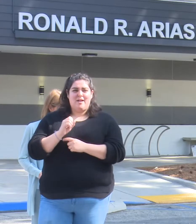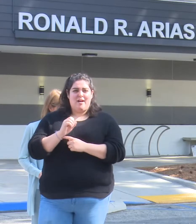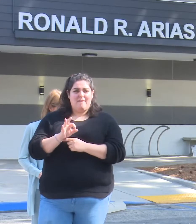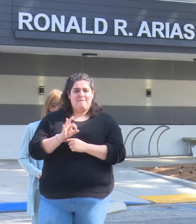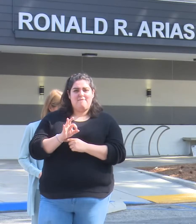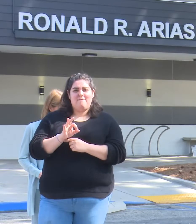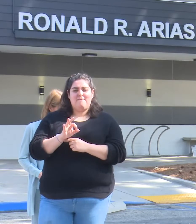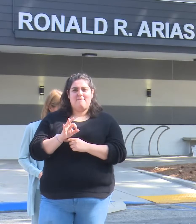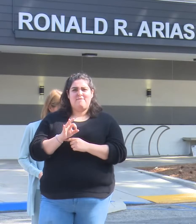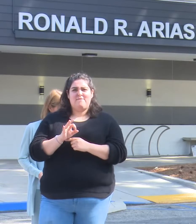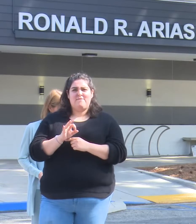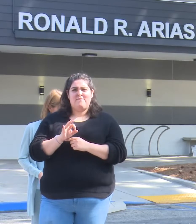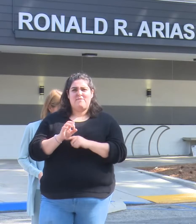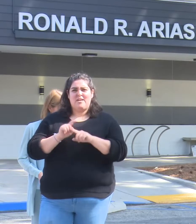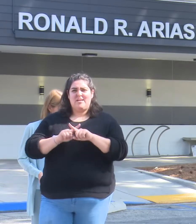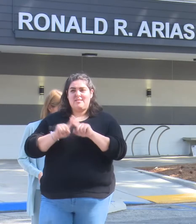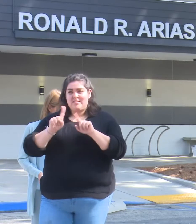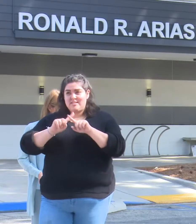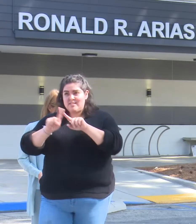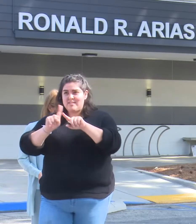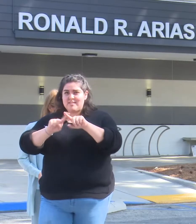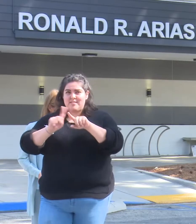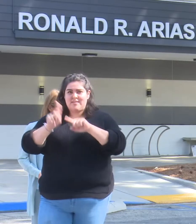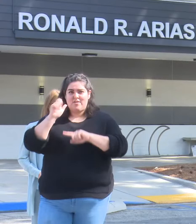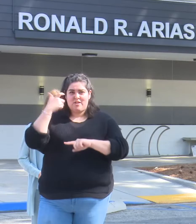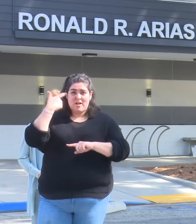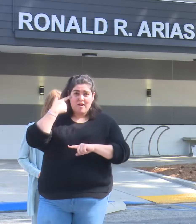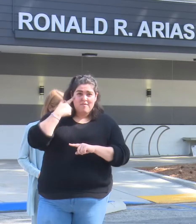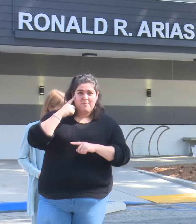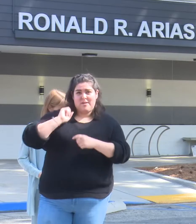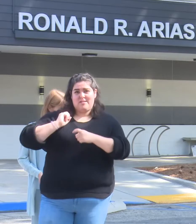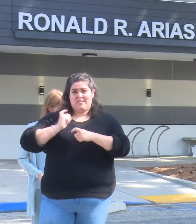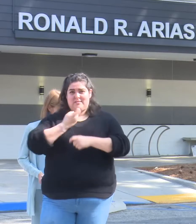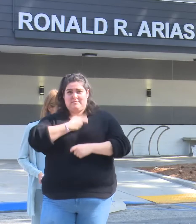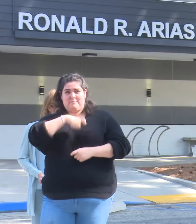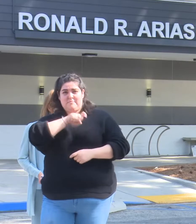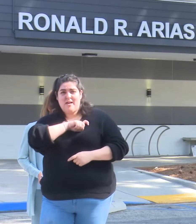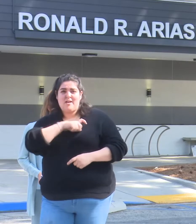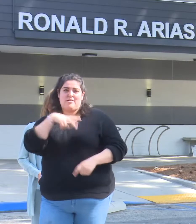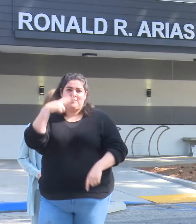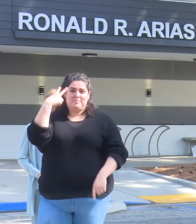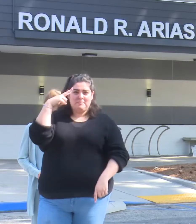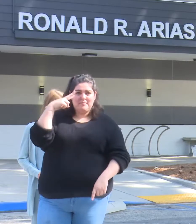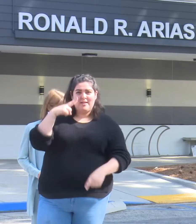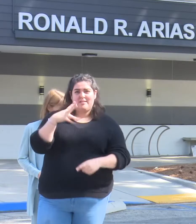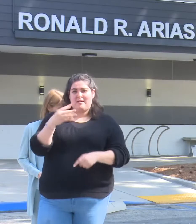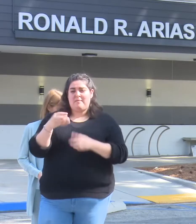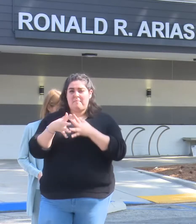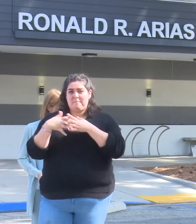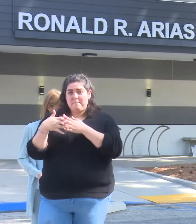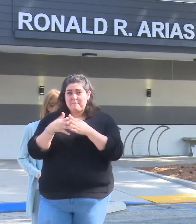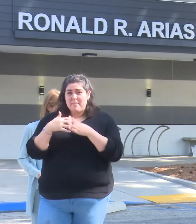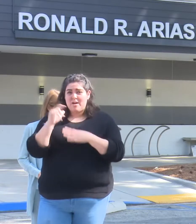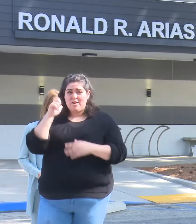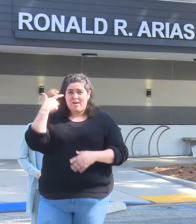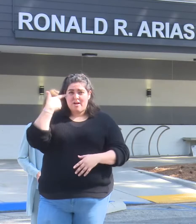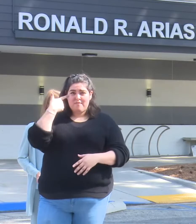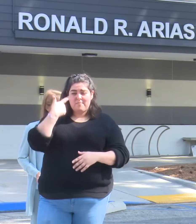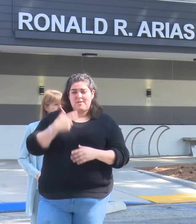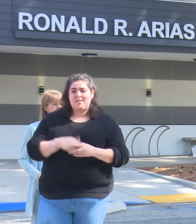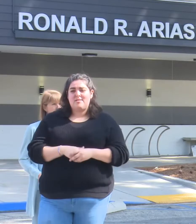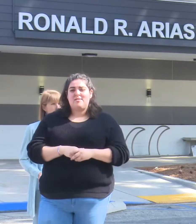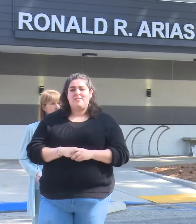different governments, Spanish, Mexican, and American